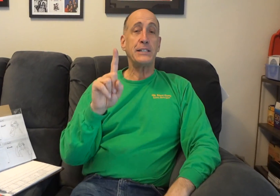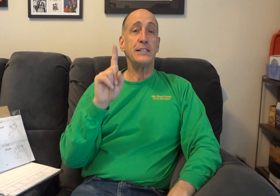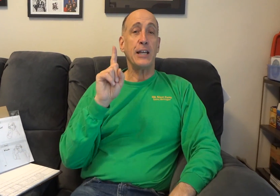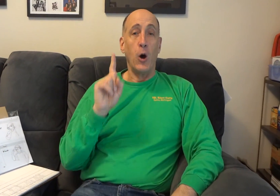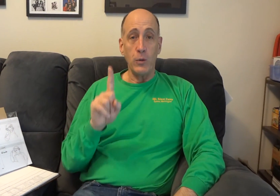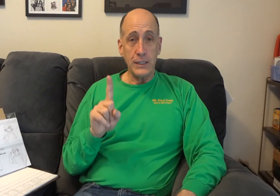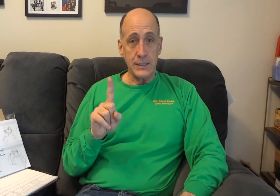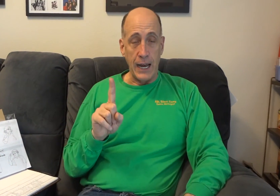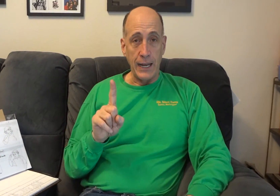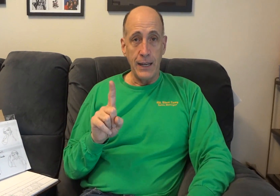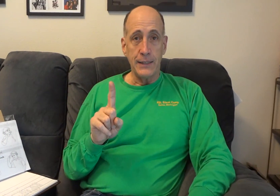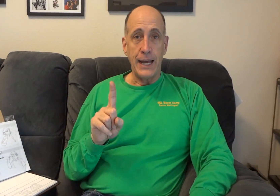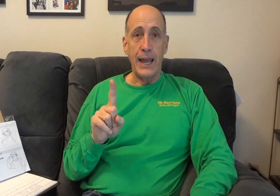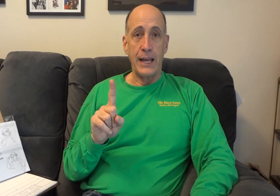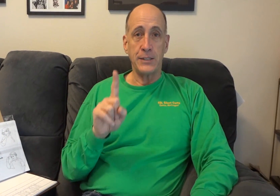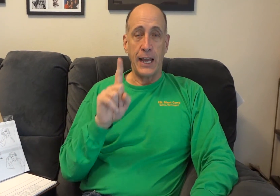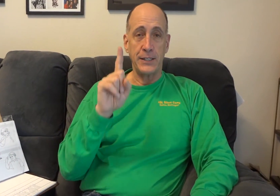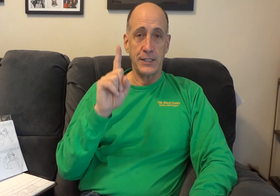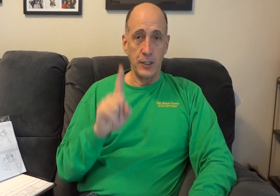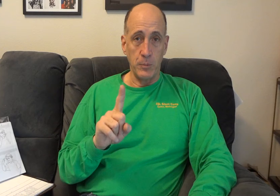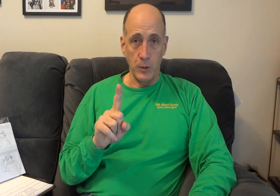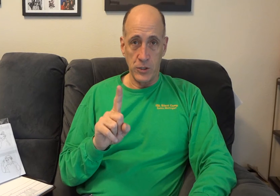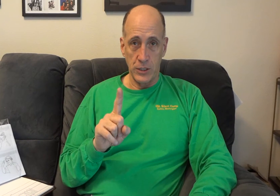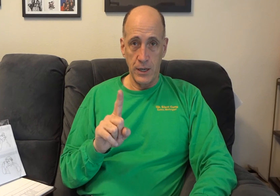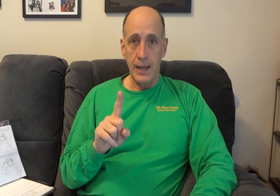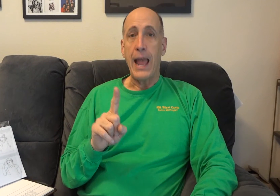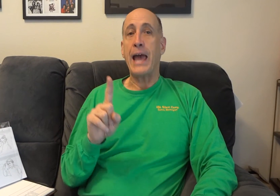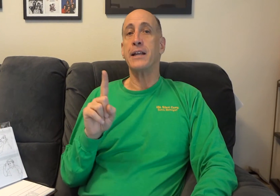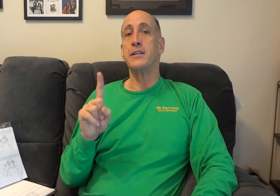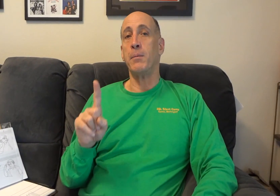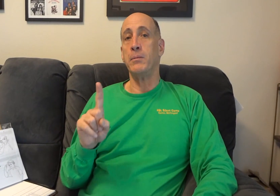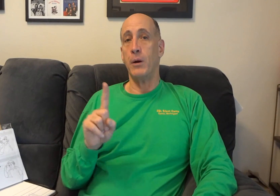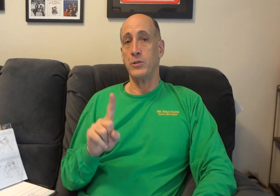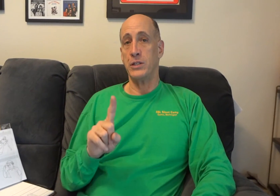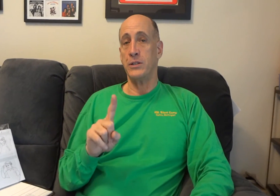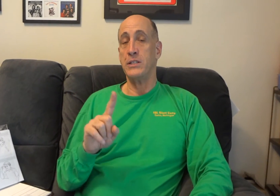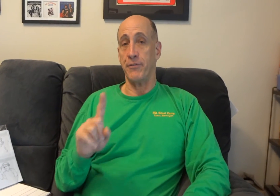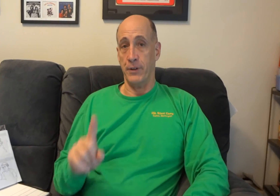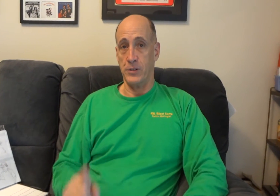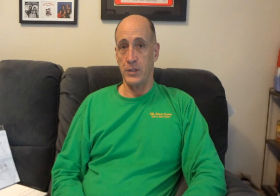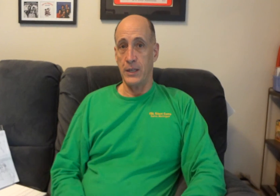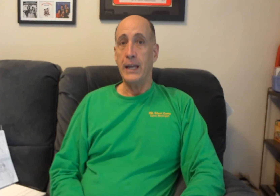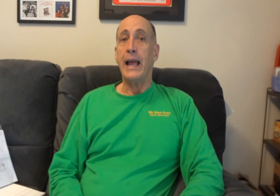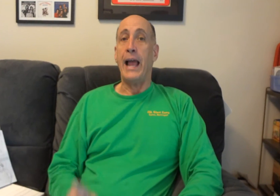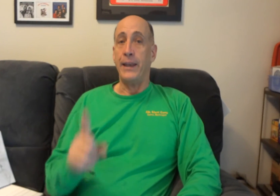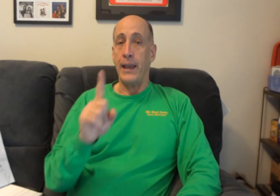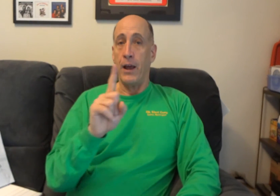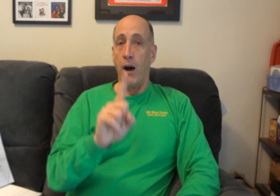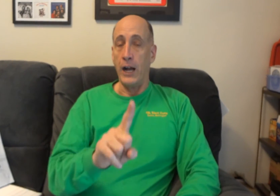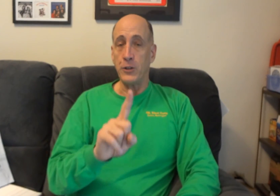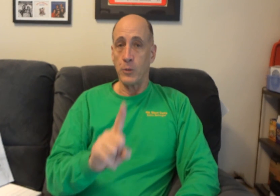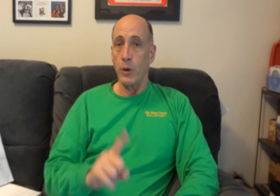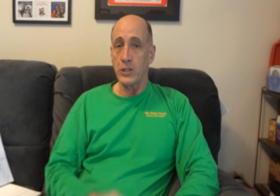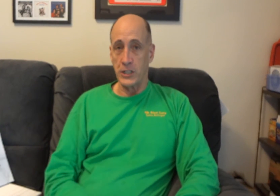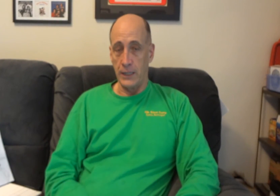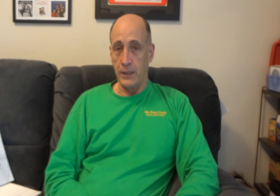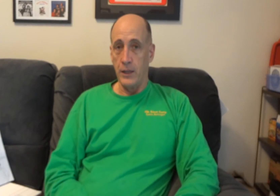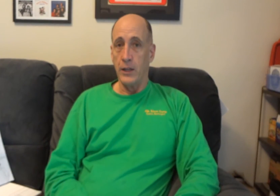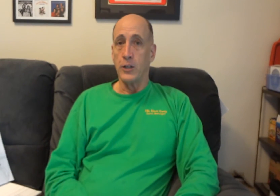is the only sign that has a single motion and a double motion difference. And on your worksheet, you